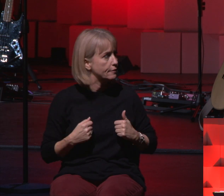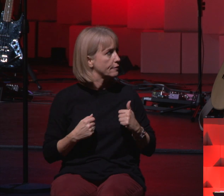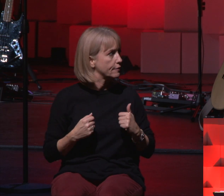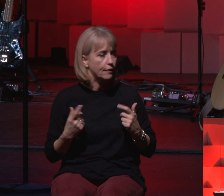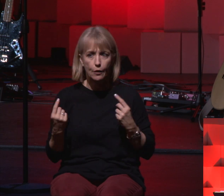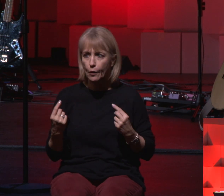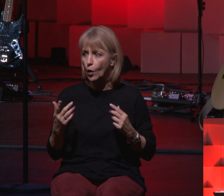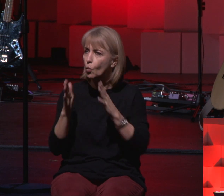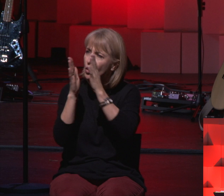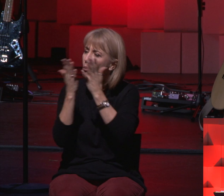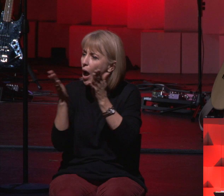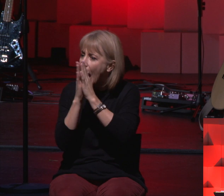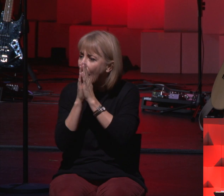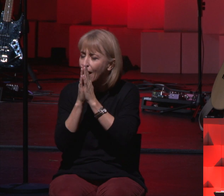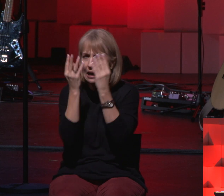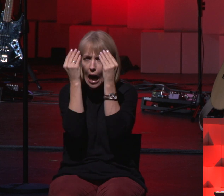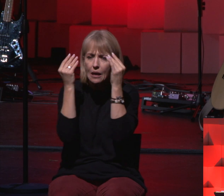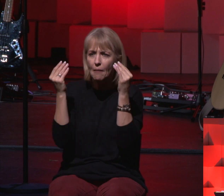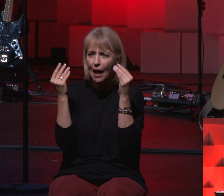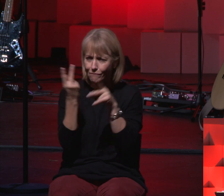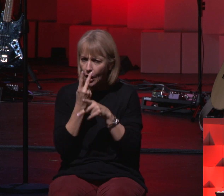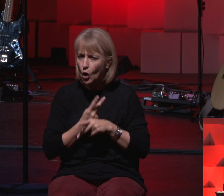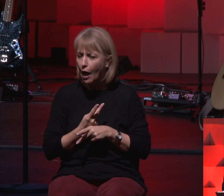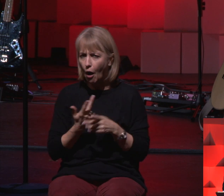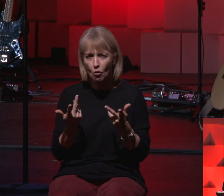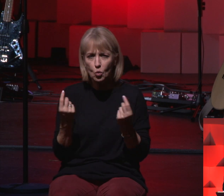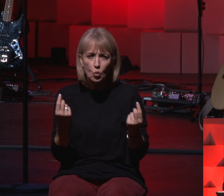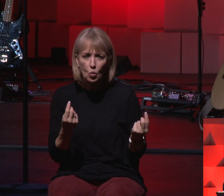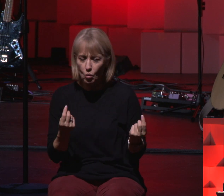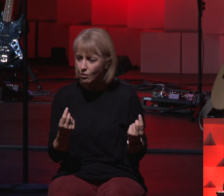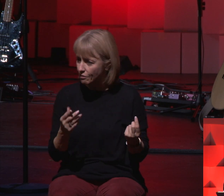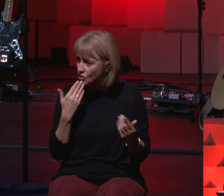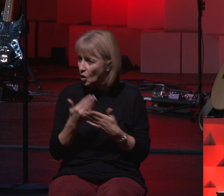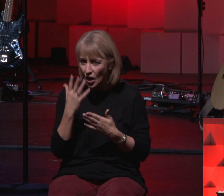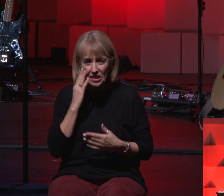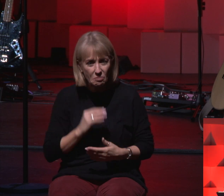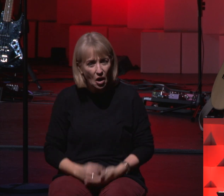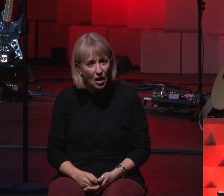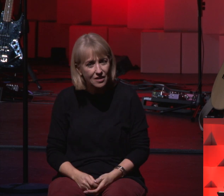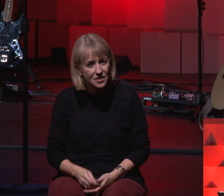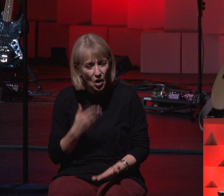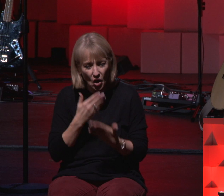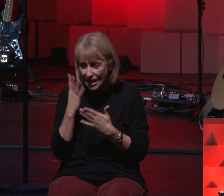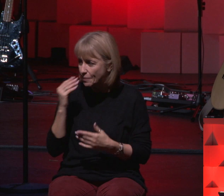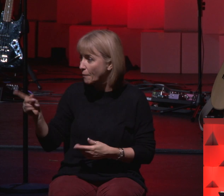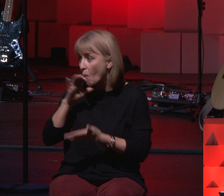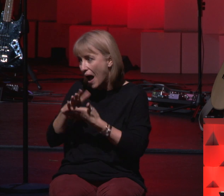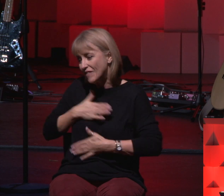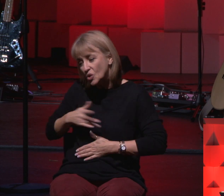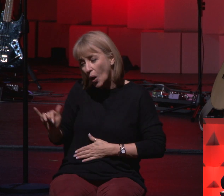contemplated, you figured it out, and it was a great experience. The whole week was. It was for both of us. Gene liked it too, by the